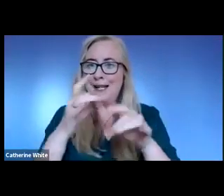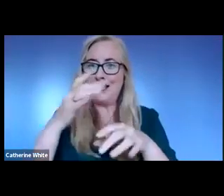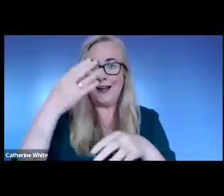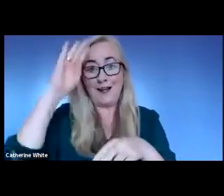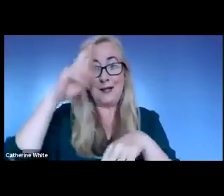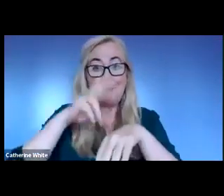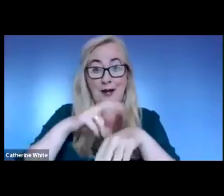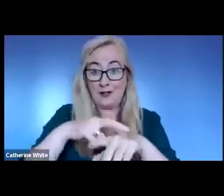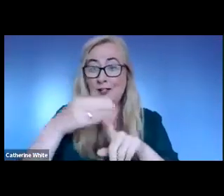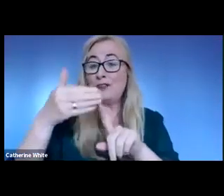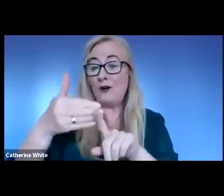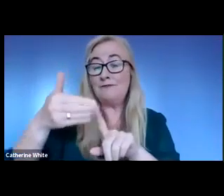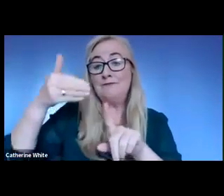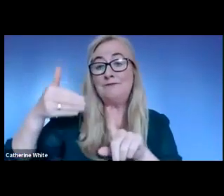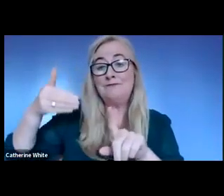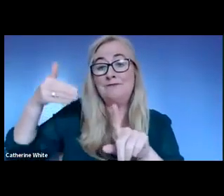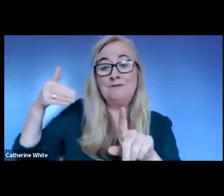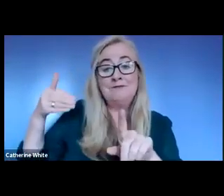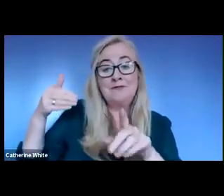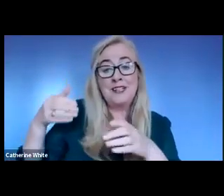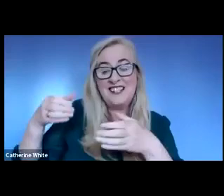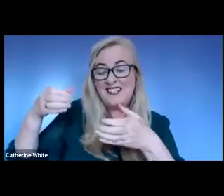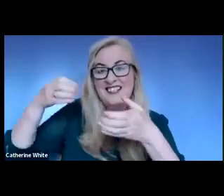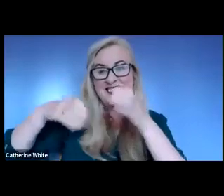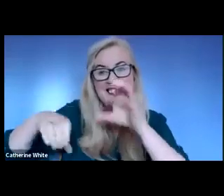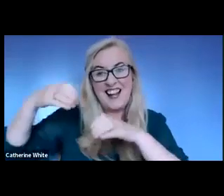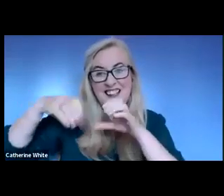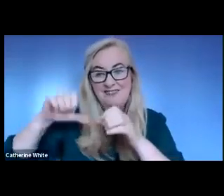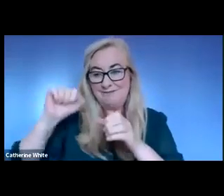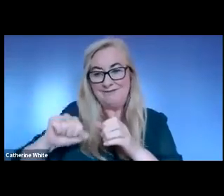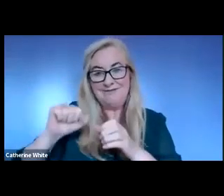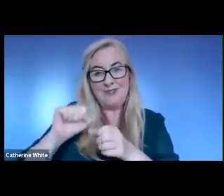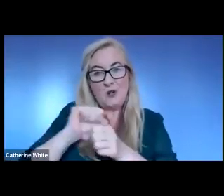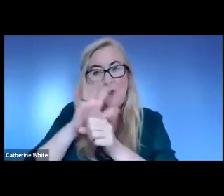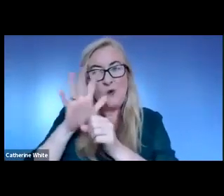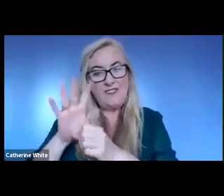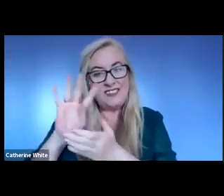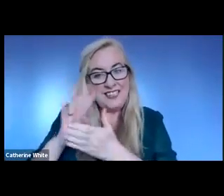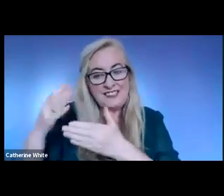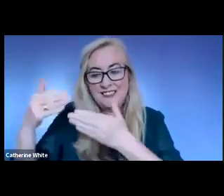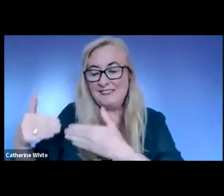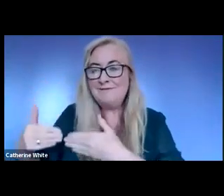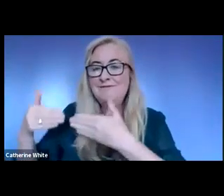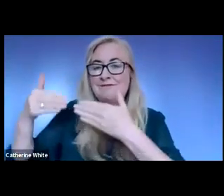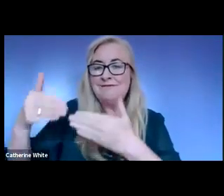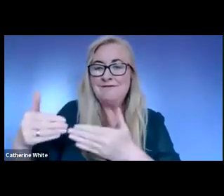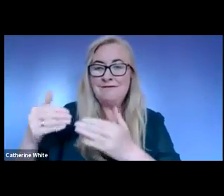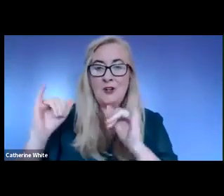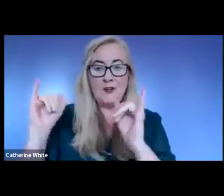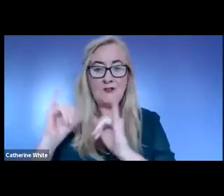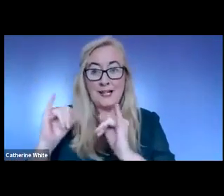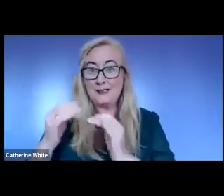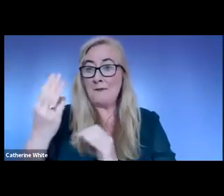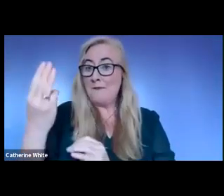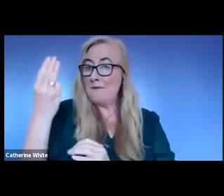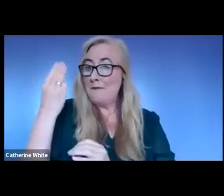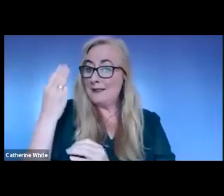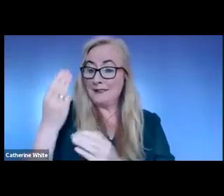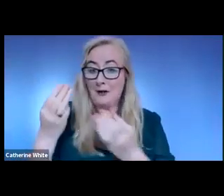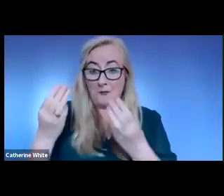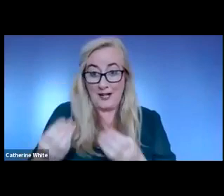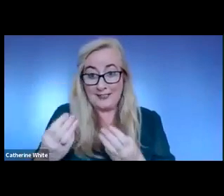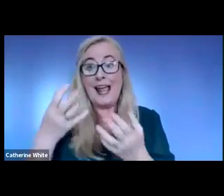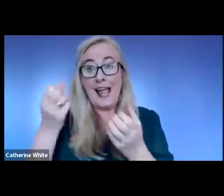previous sessions, the first was on the science of COVID-19 and the second on economic crises past and present, are available on